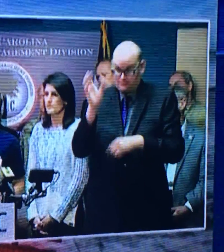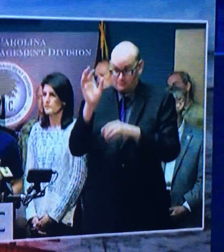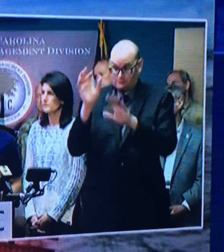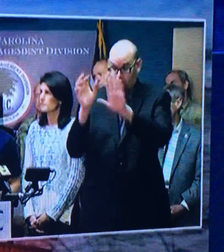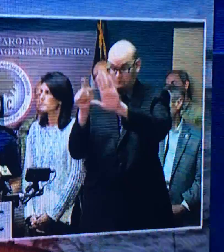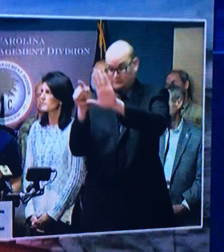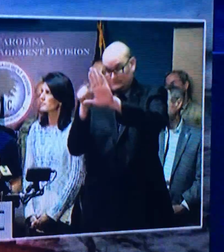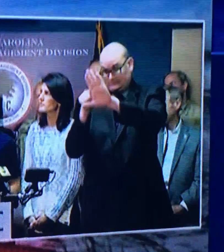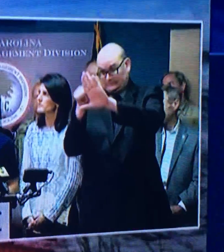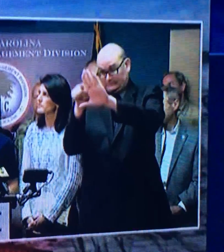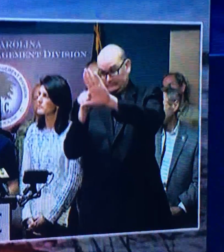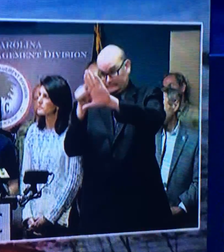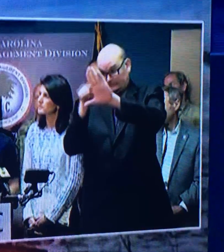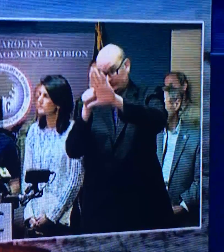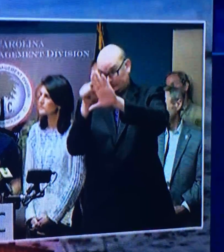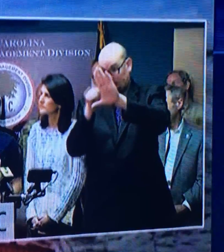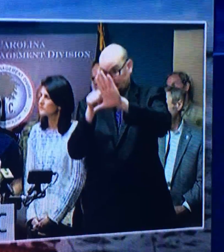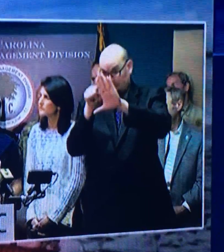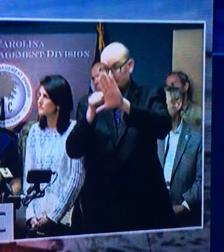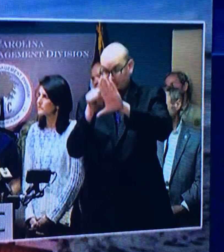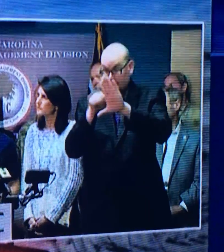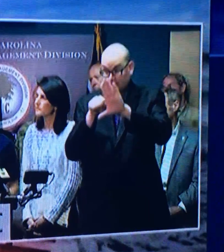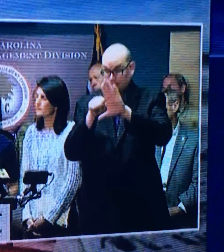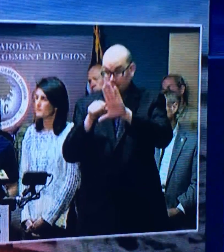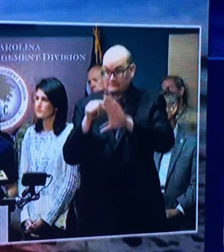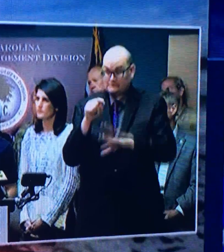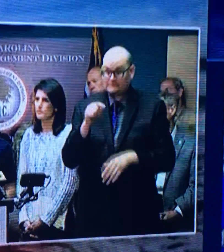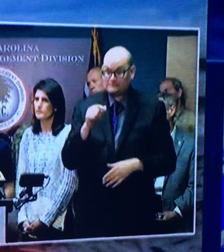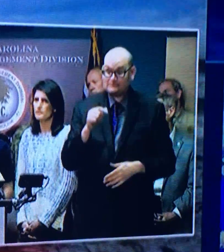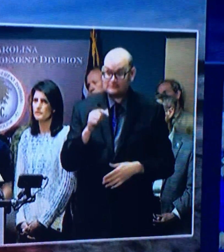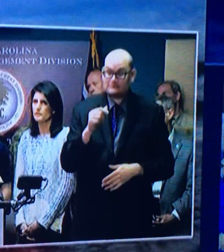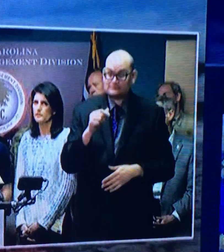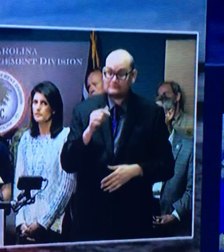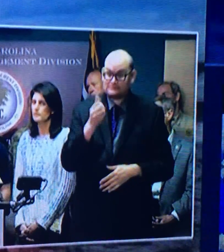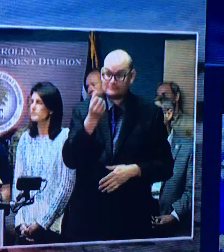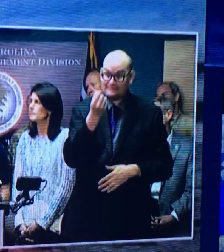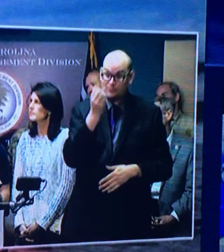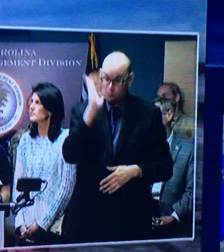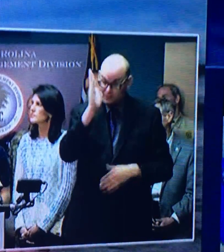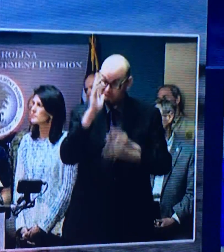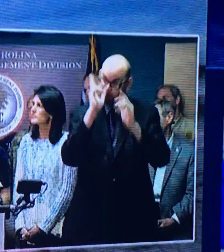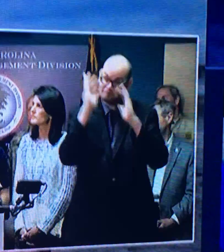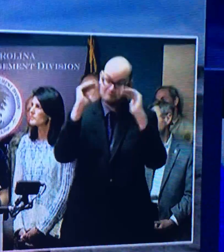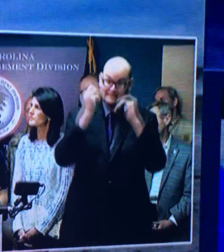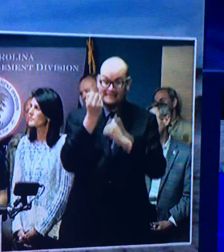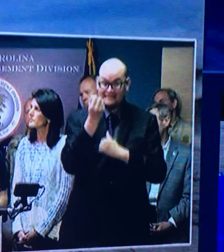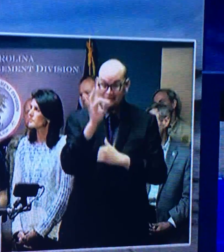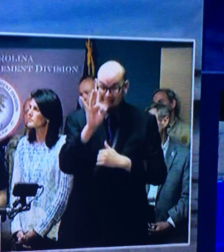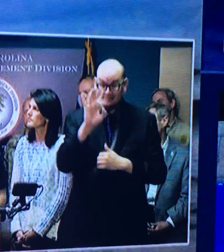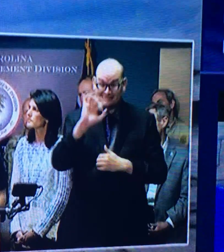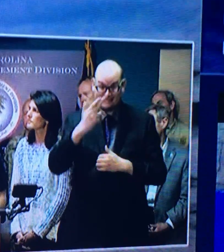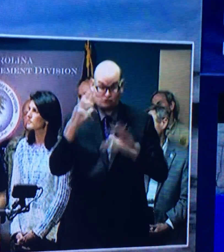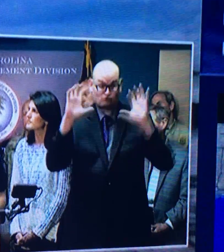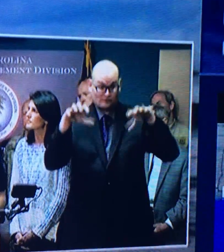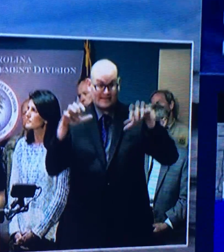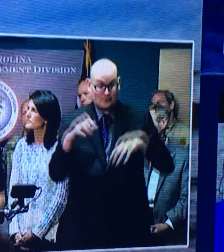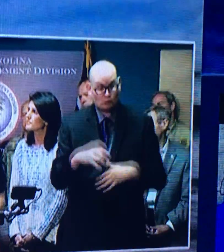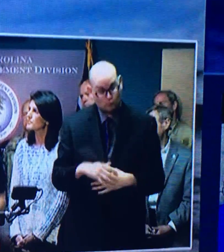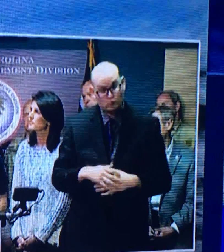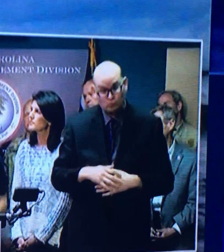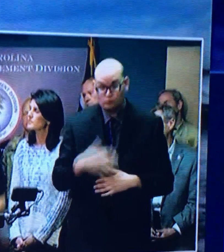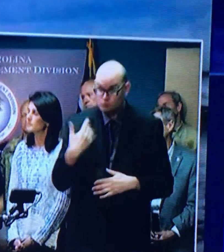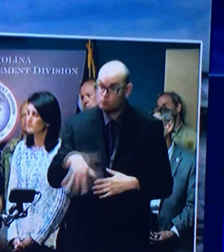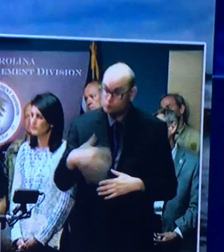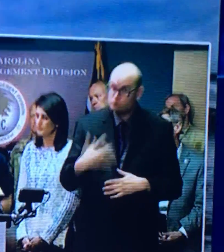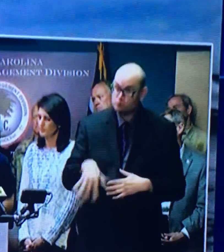because of that, we have flash flood watches in effect for most of the Midlands and coastal part of the state.